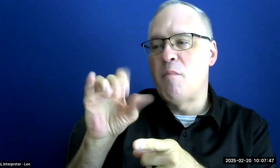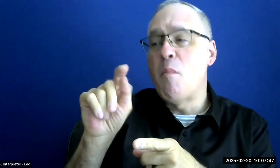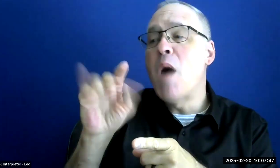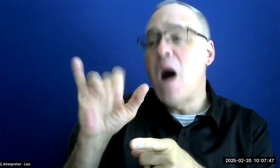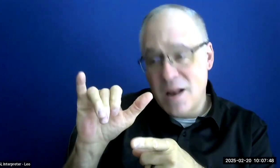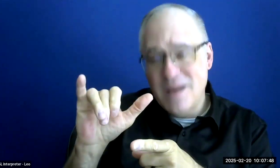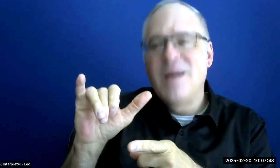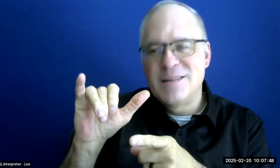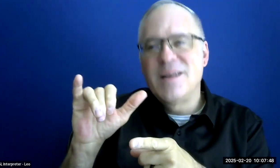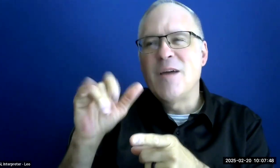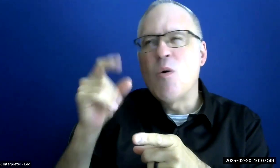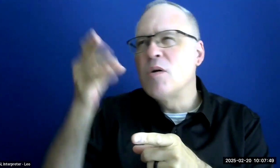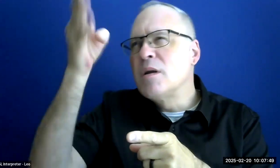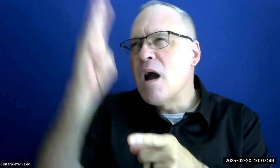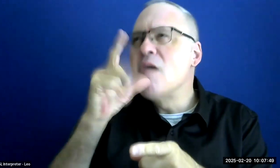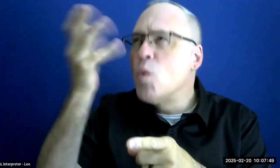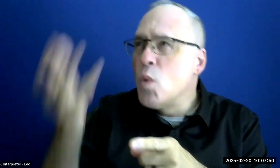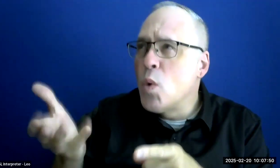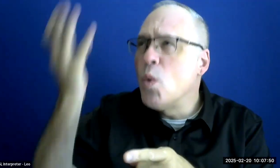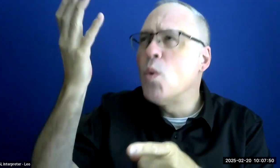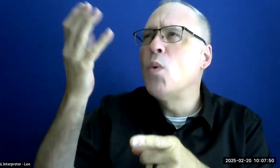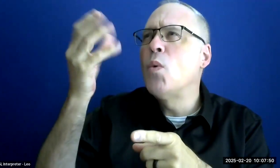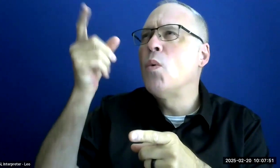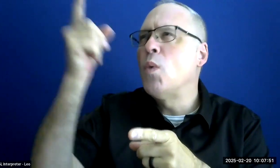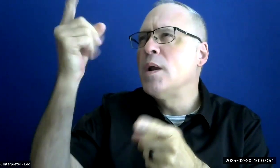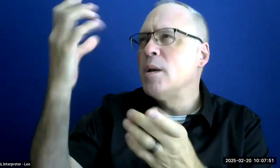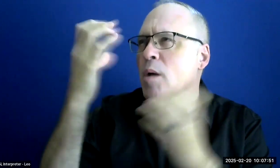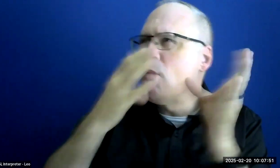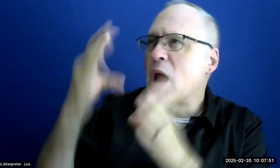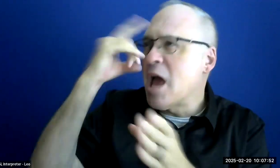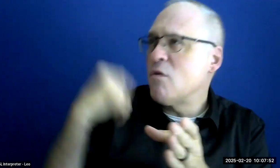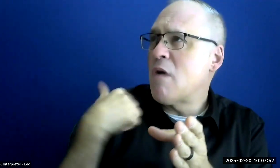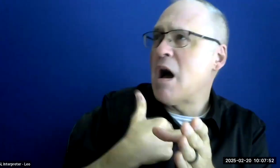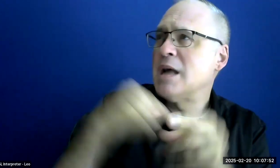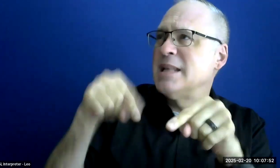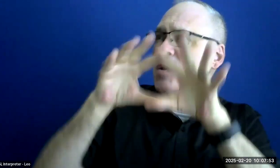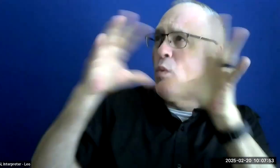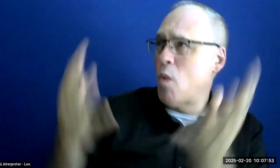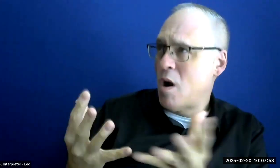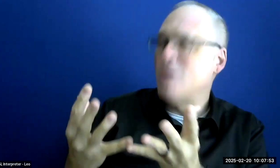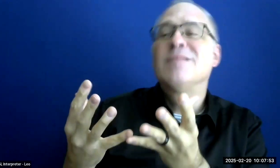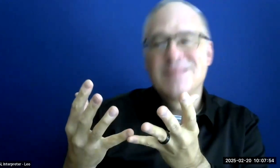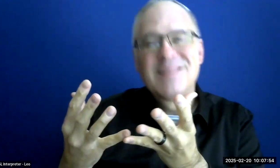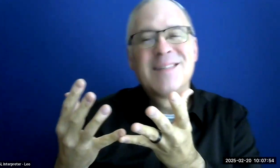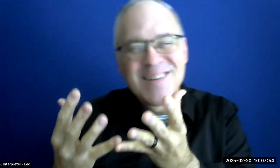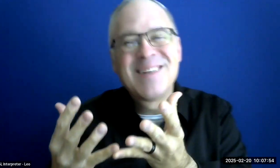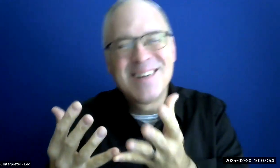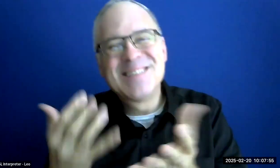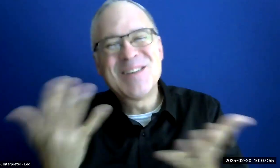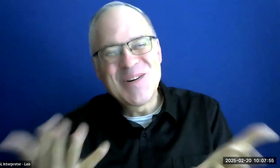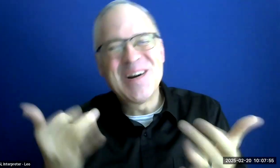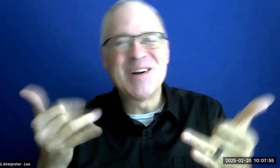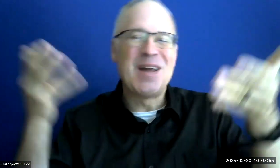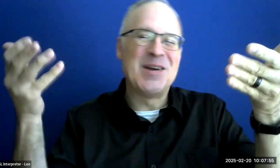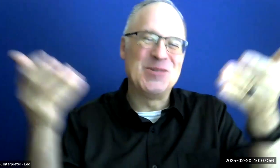of who God is and how God wants us to be in the world. Therefore, it is my pleasure to introduce